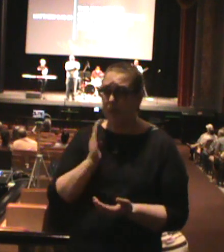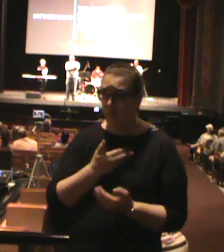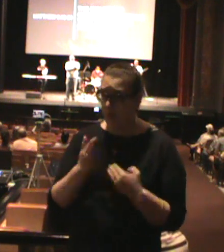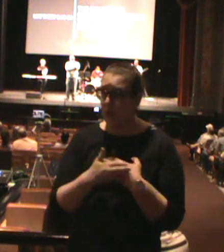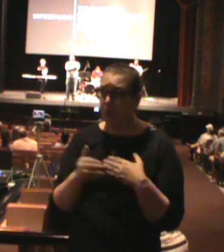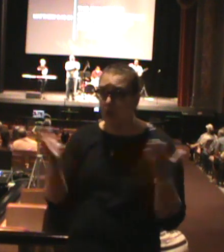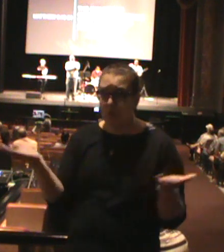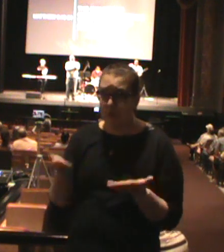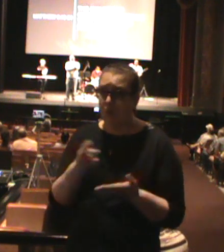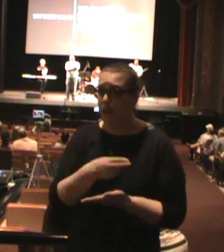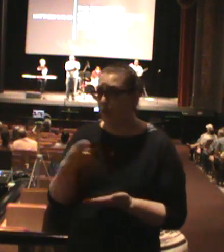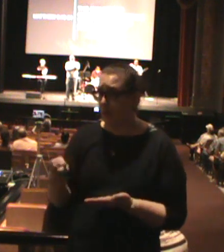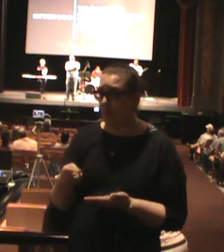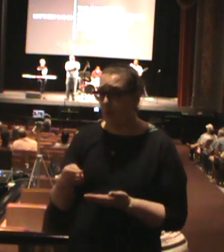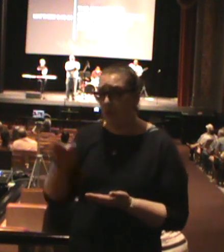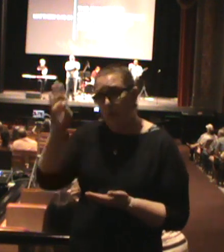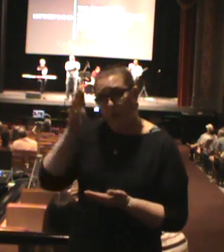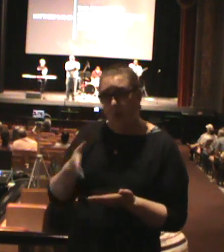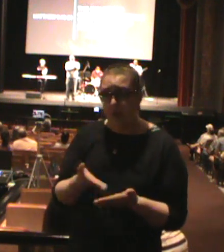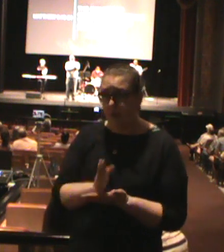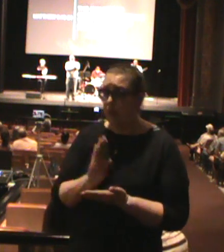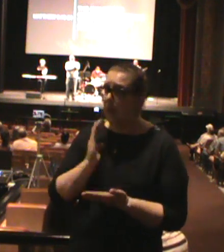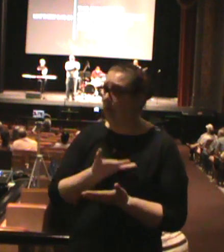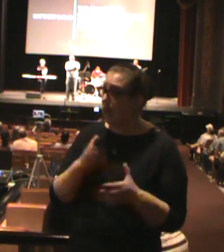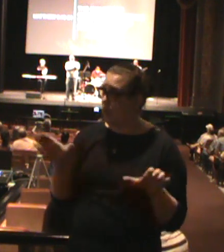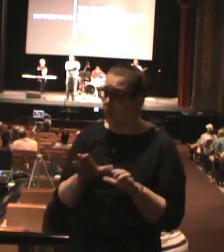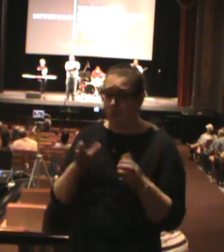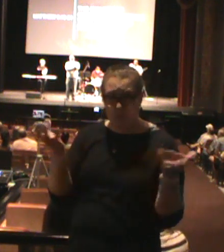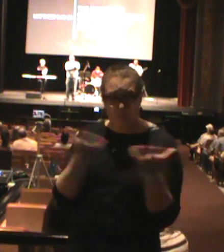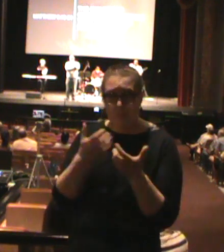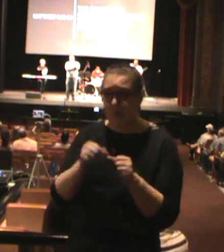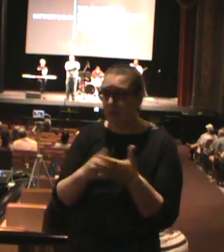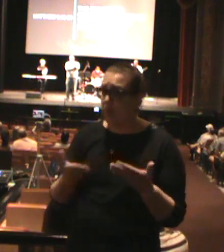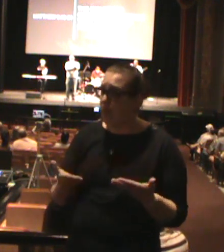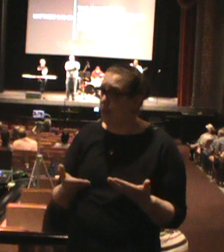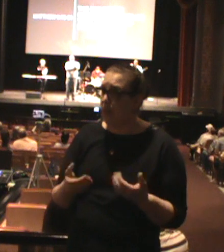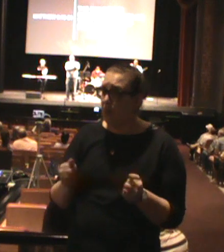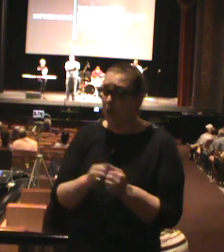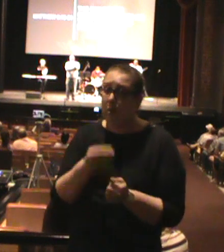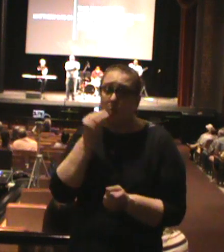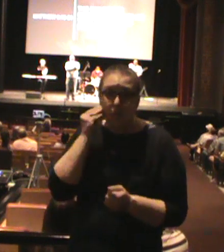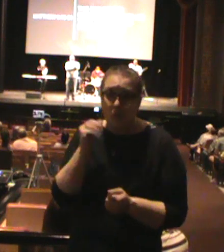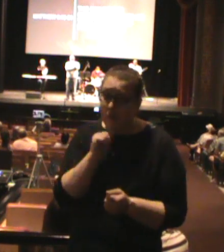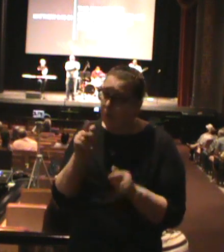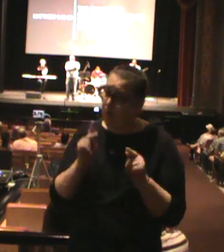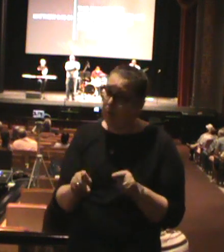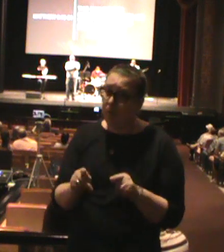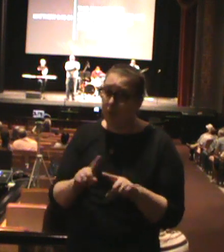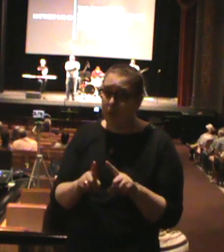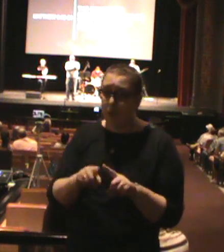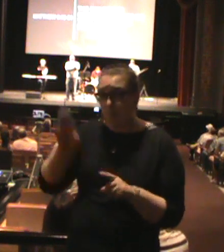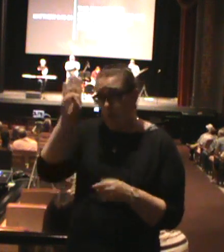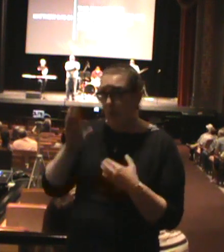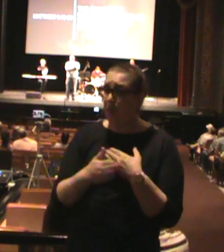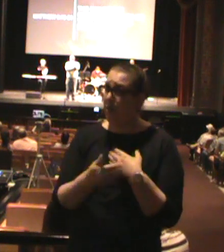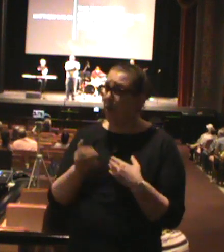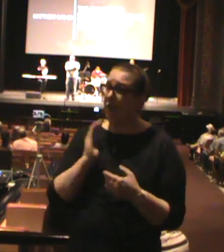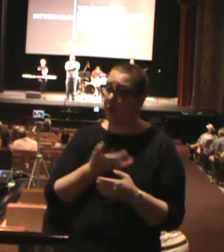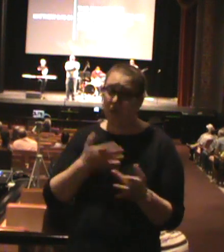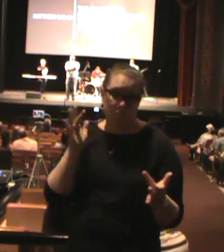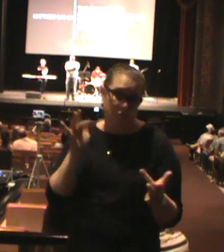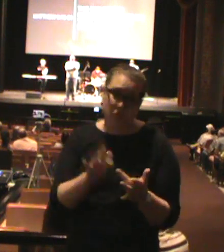God's allowed us to do some amazing things with the unsheltered. But I believe God is calling us to reach these kids for